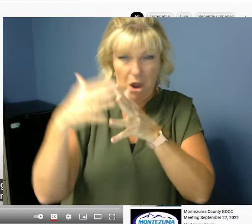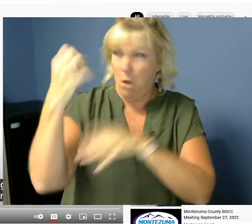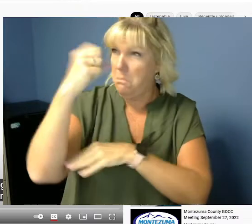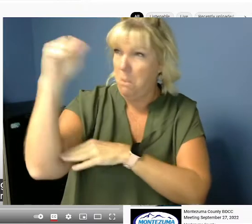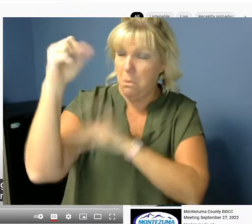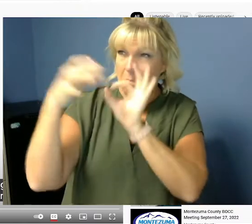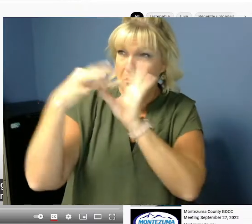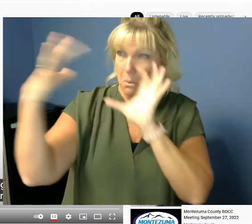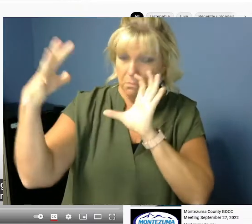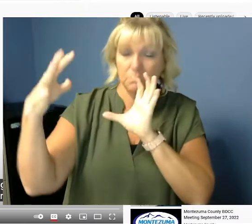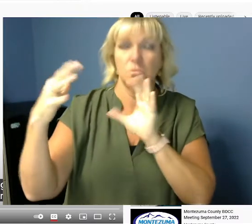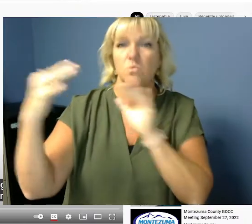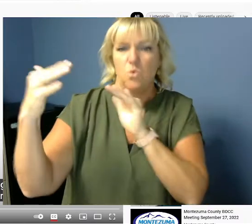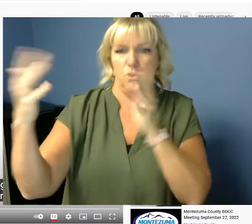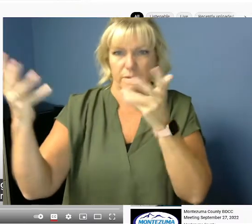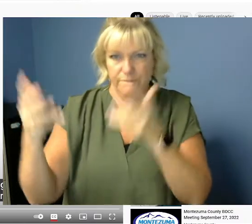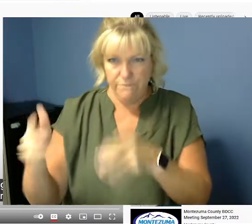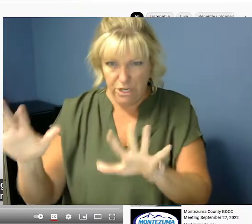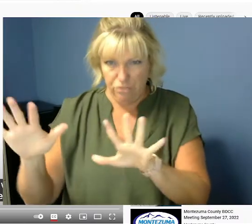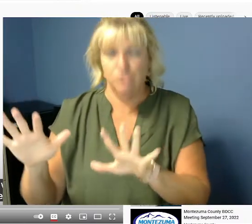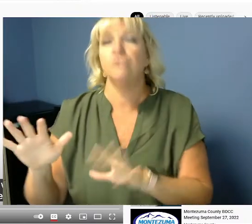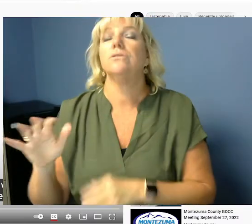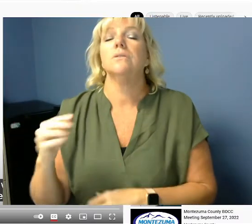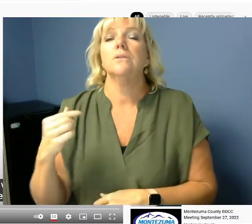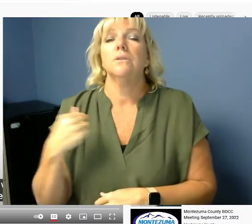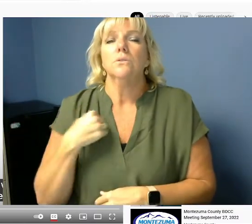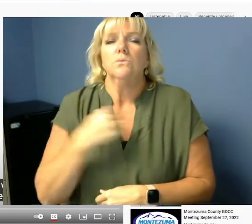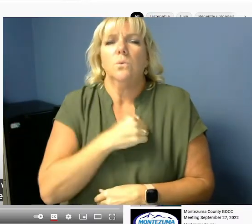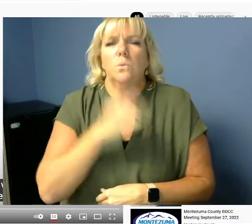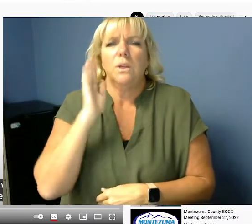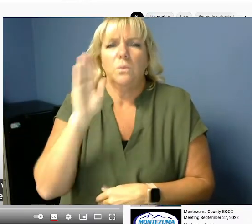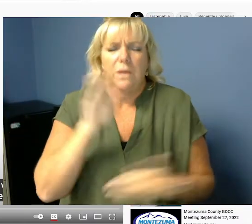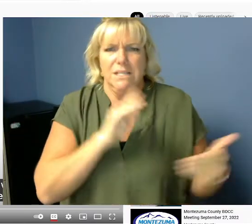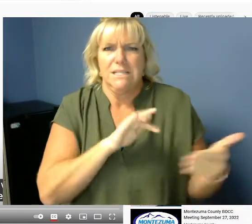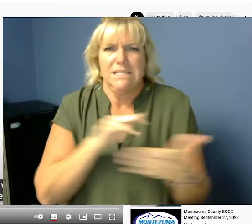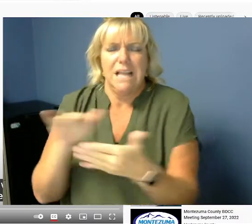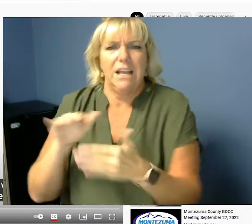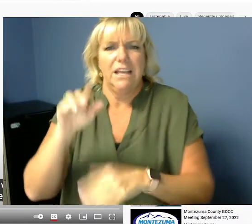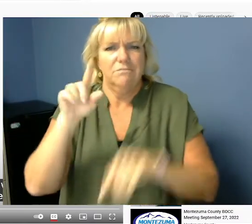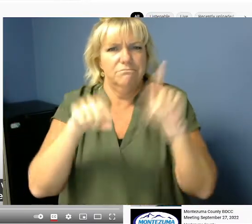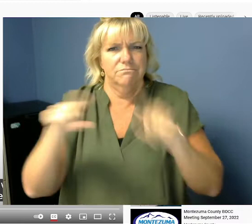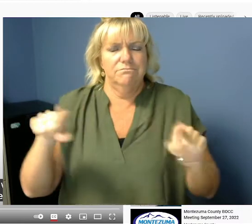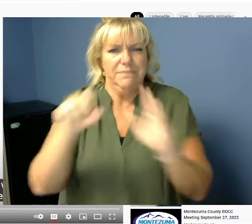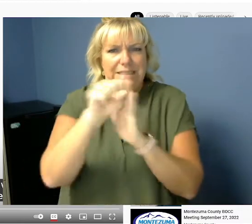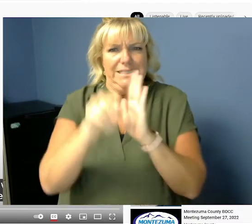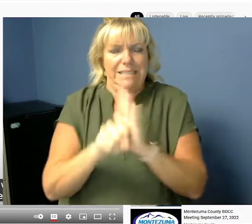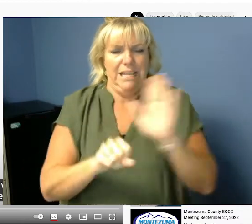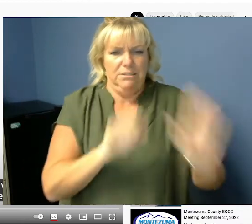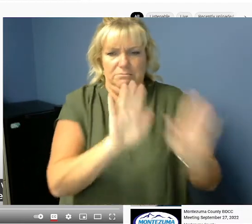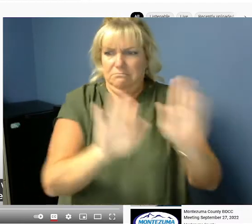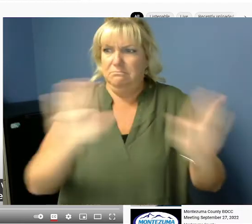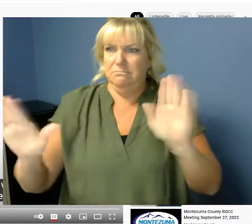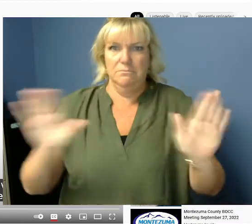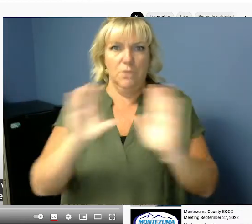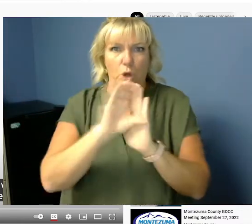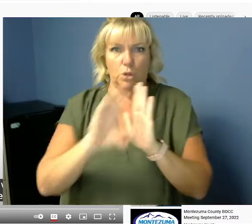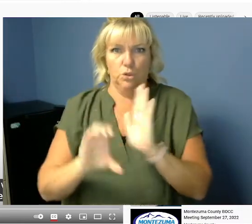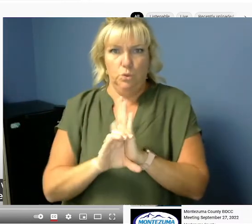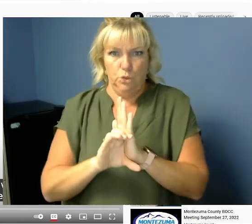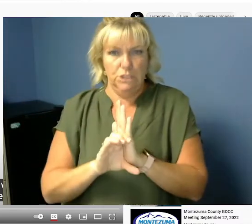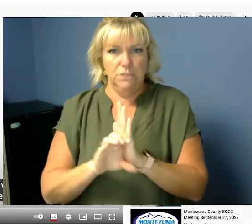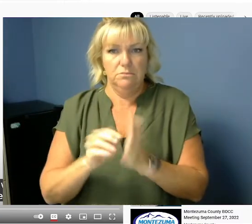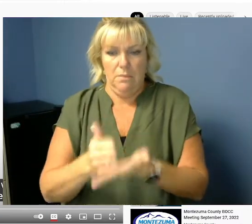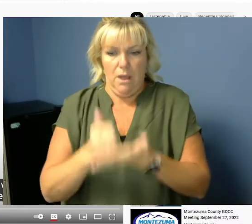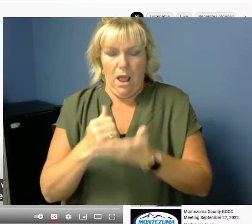use state constitutions to kind of figure out maybe what the body of law that we write for the